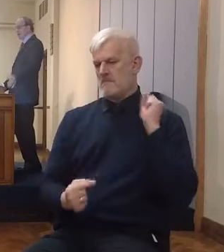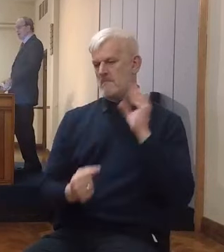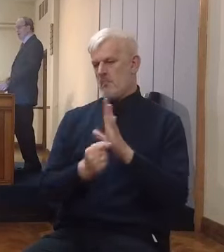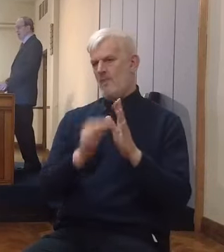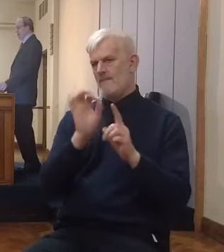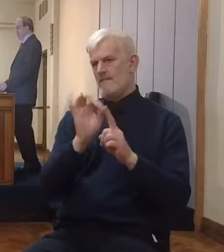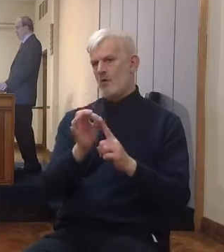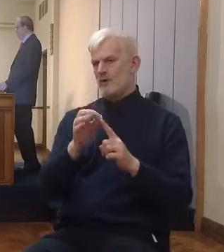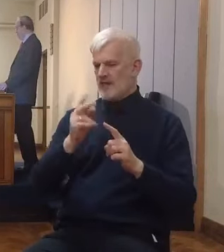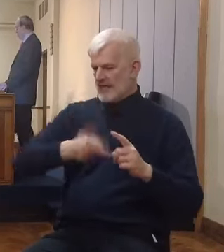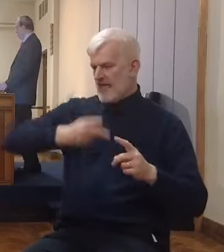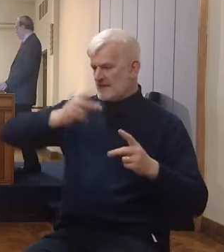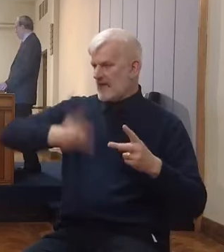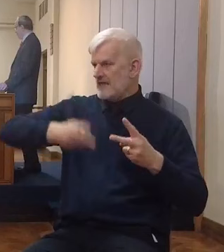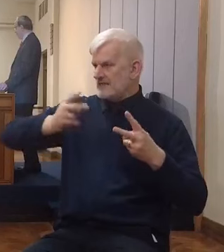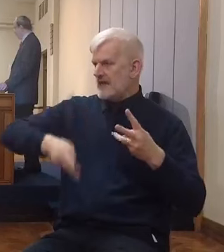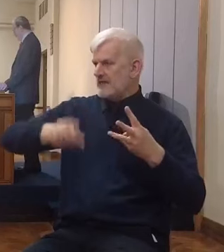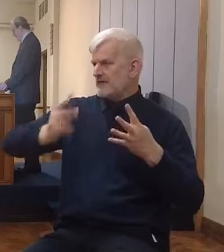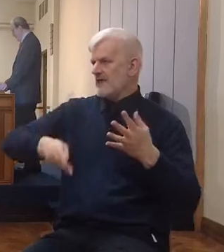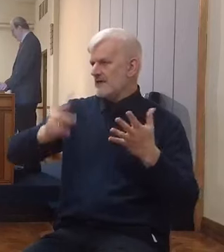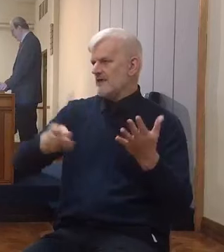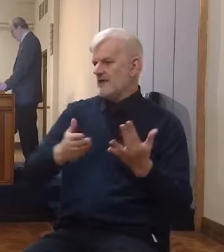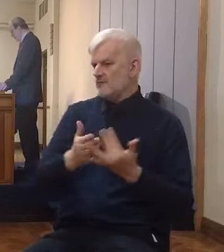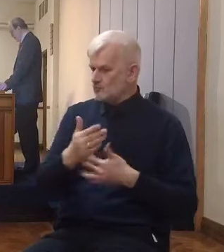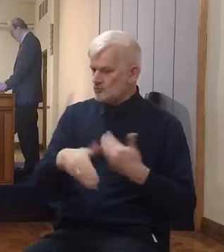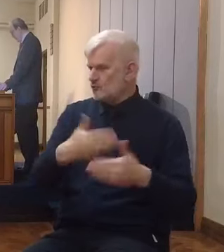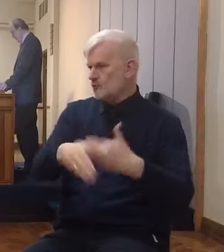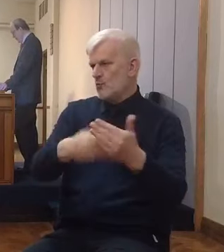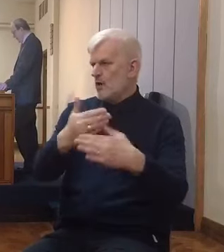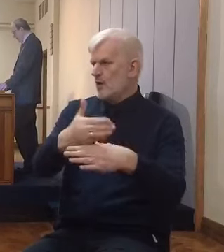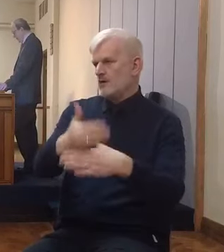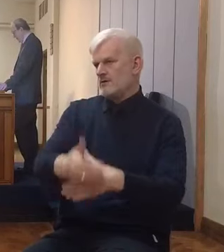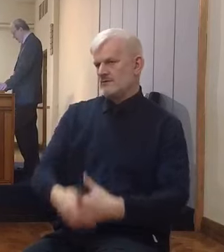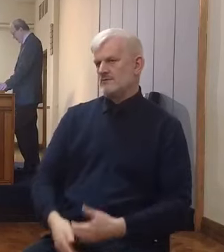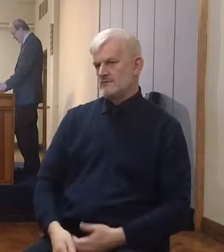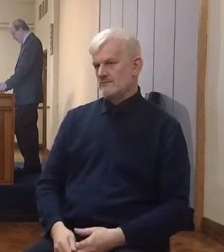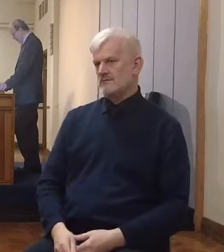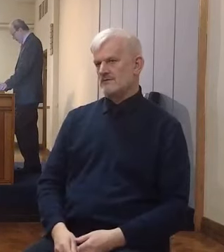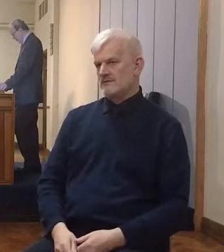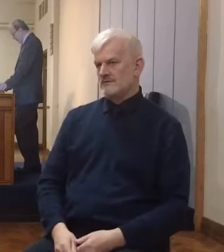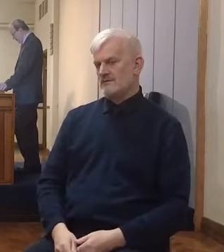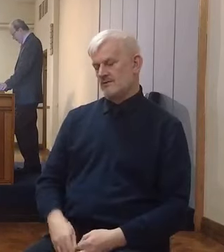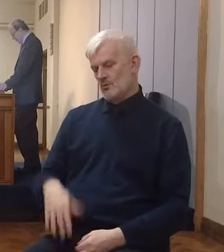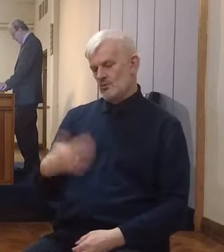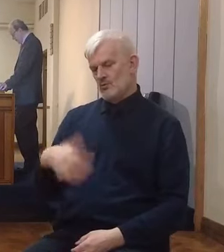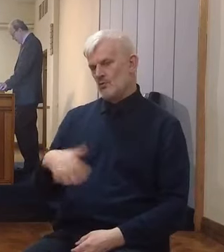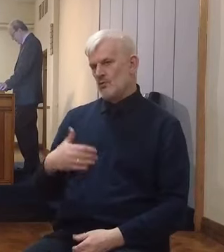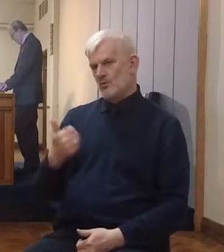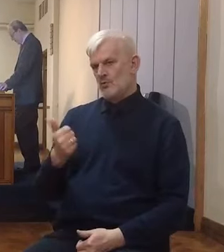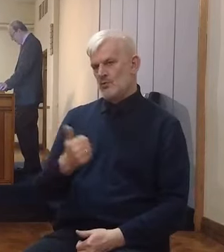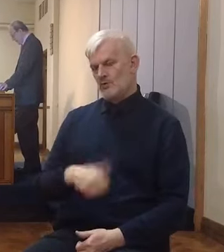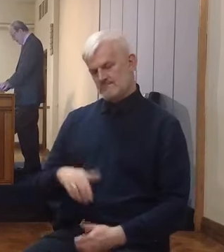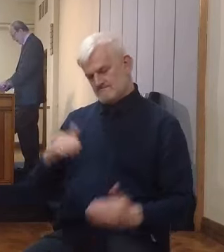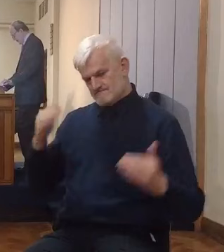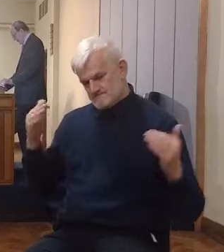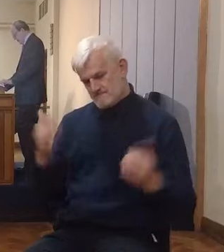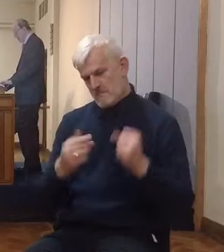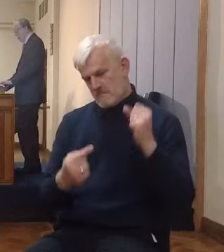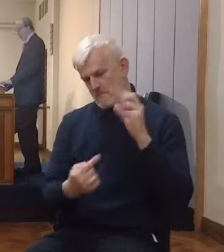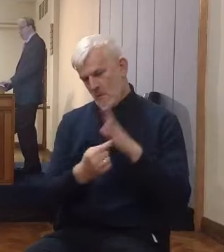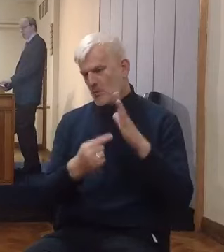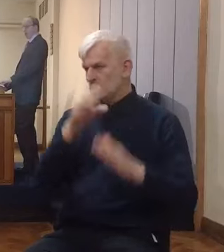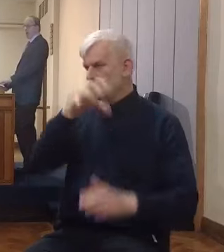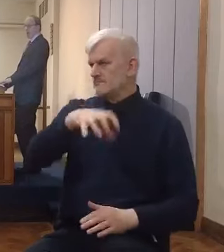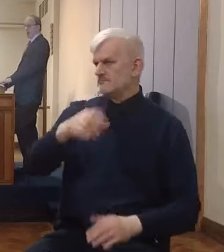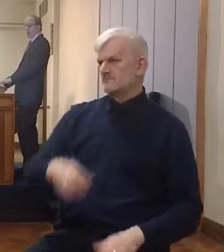after time in his discussions and in his work and in his arguments. And there were many others